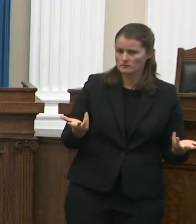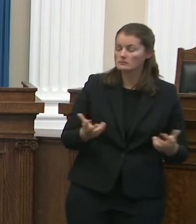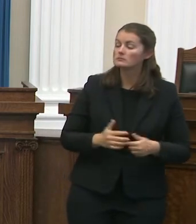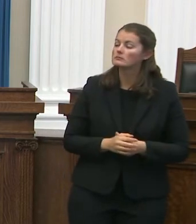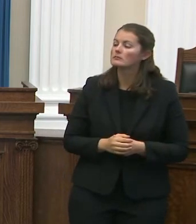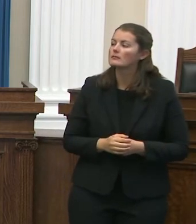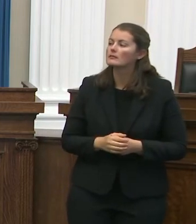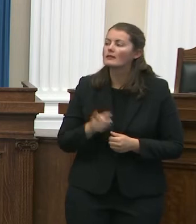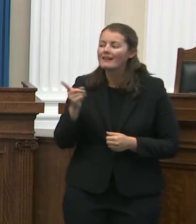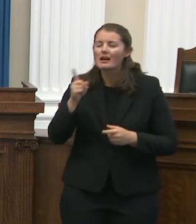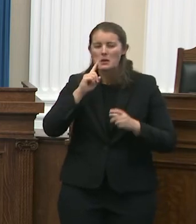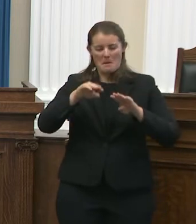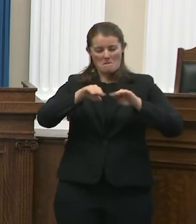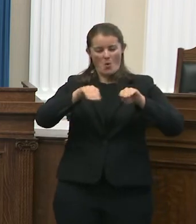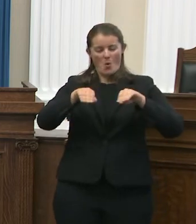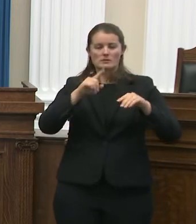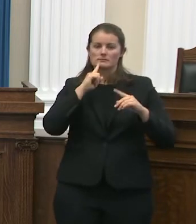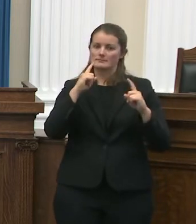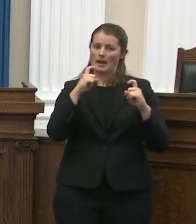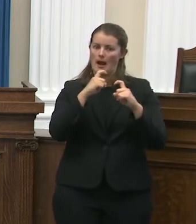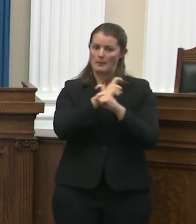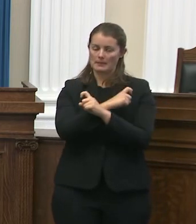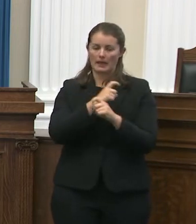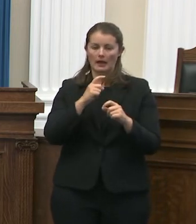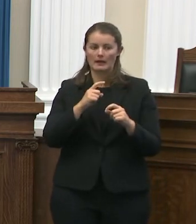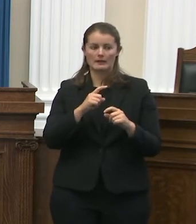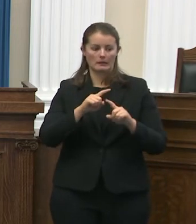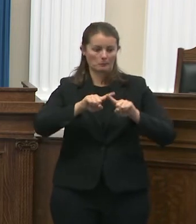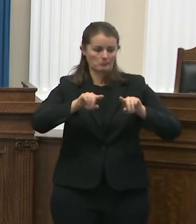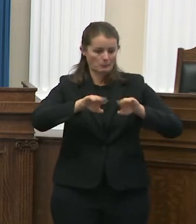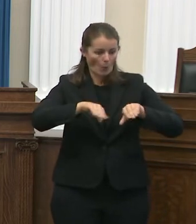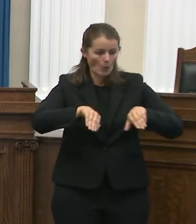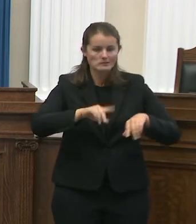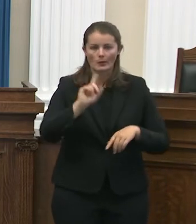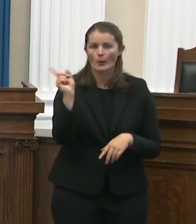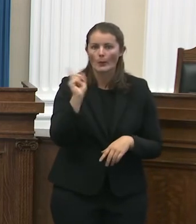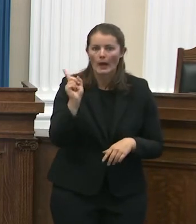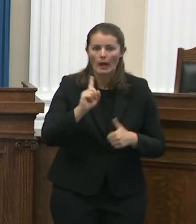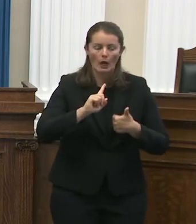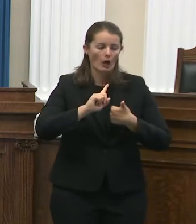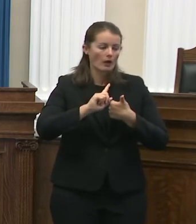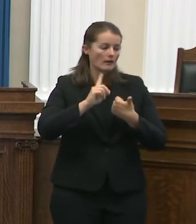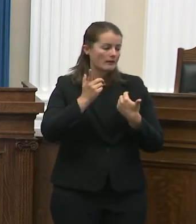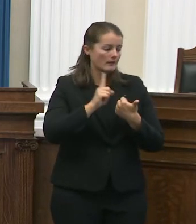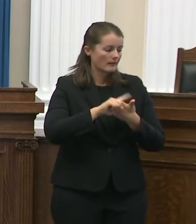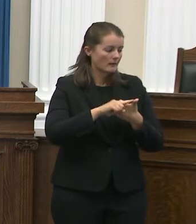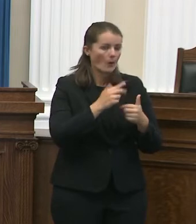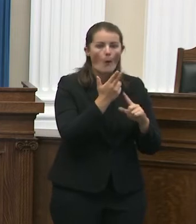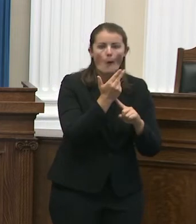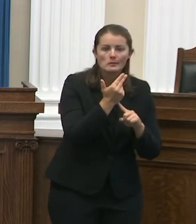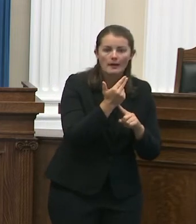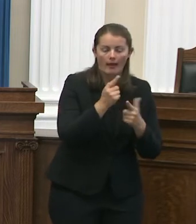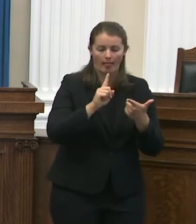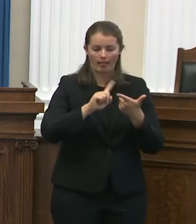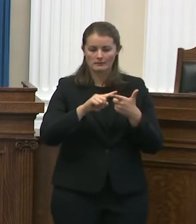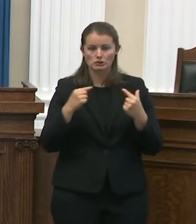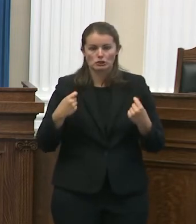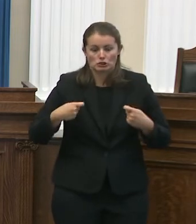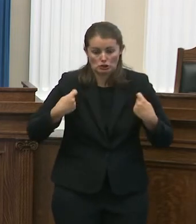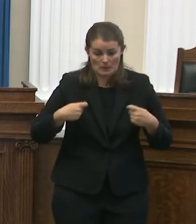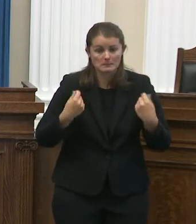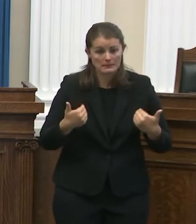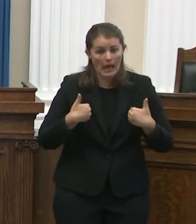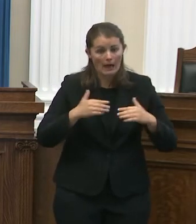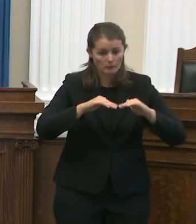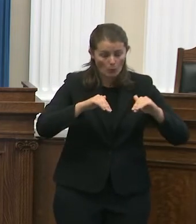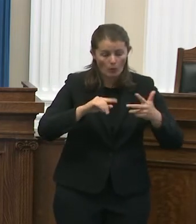got, you know, you got your hotel pools, you got your gym pools, you've got your community association pools, you've got a wide variety of these pools